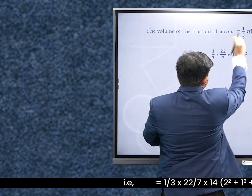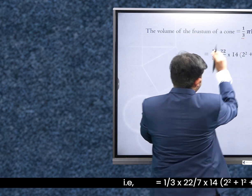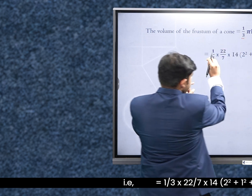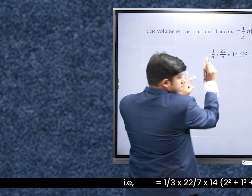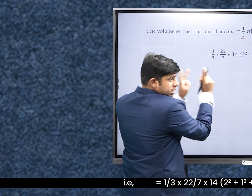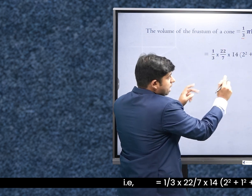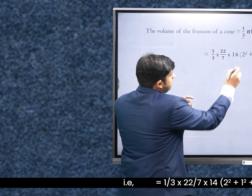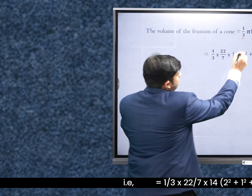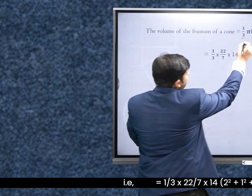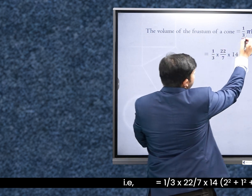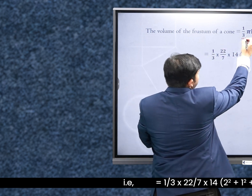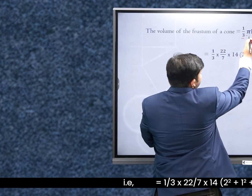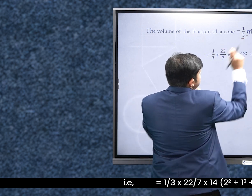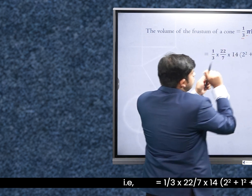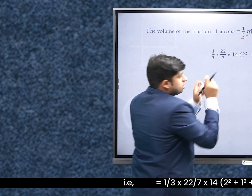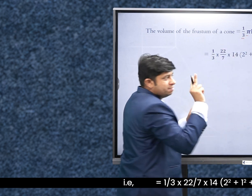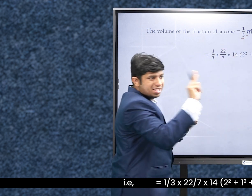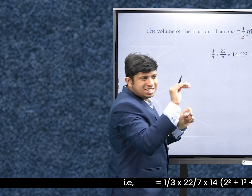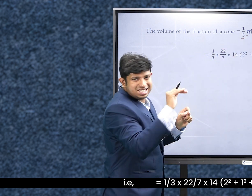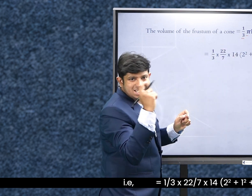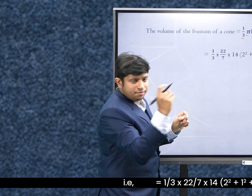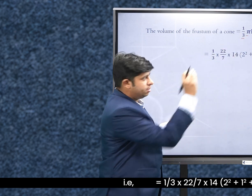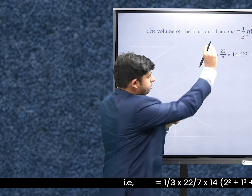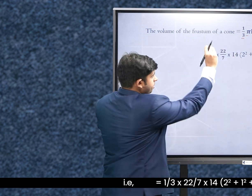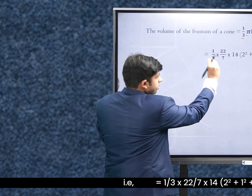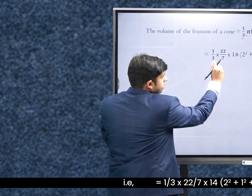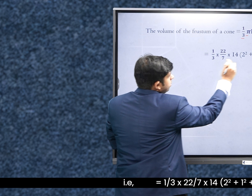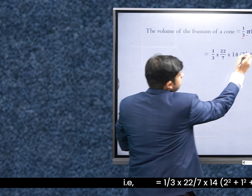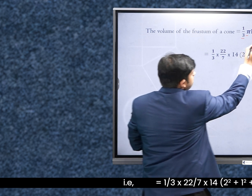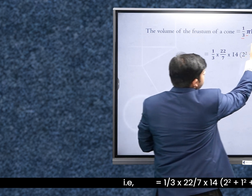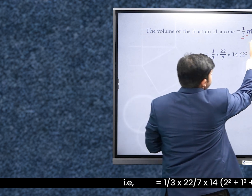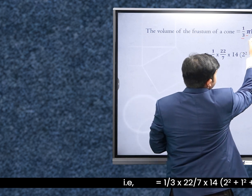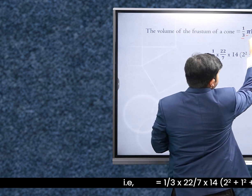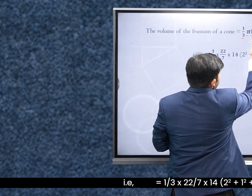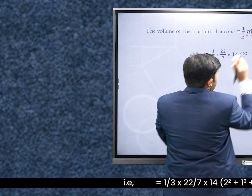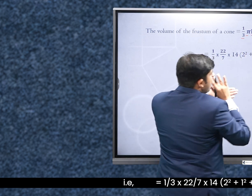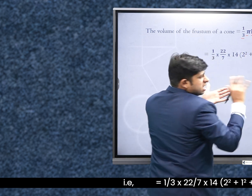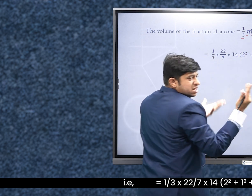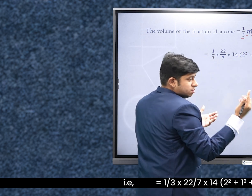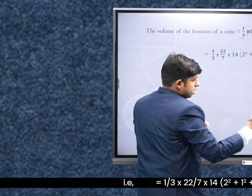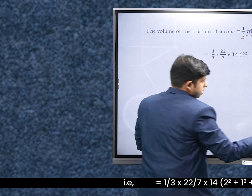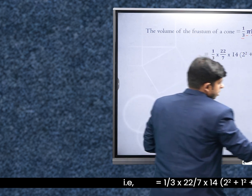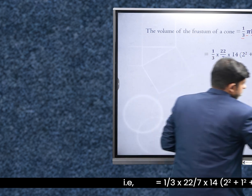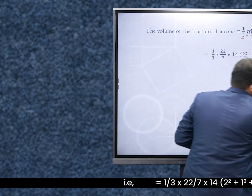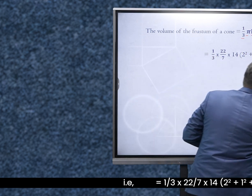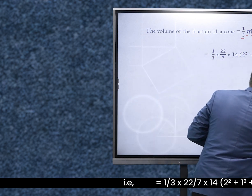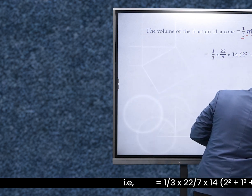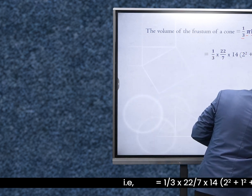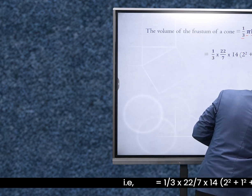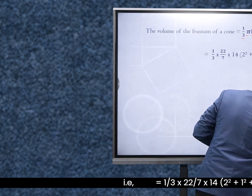into 22 by 7 into 14 into 2 square plus 1 square plus 2 into